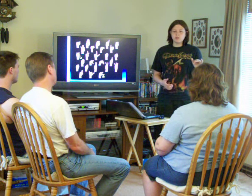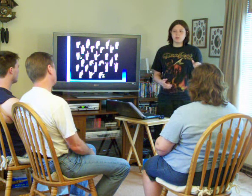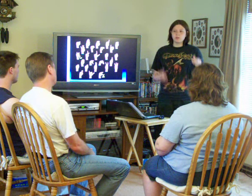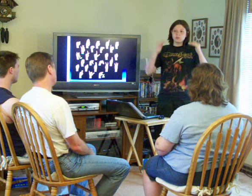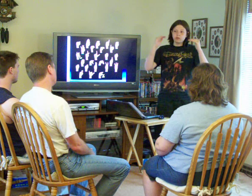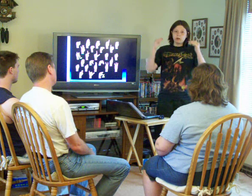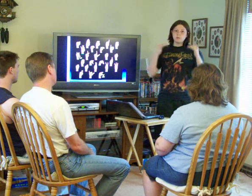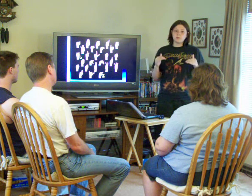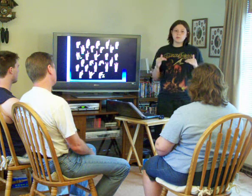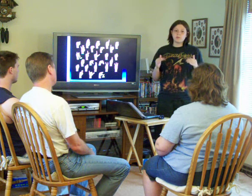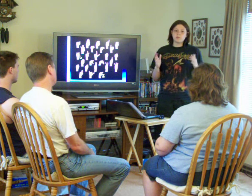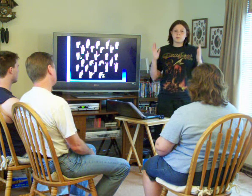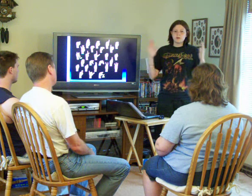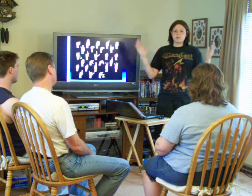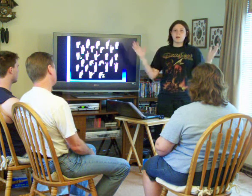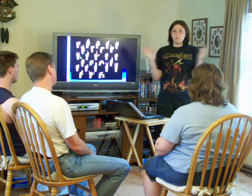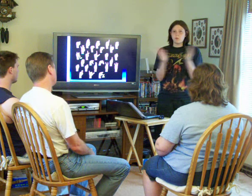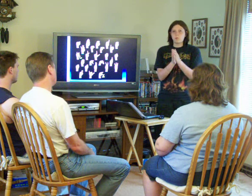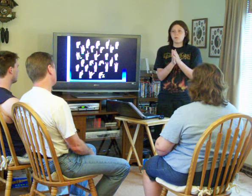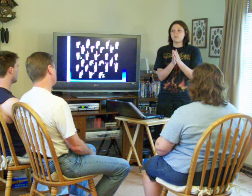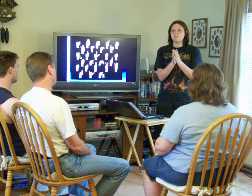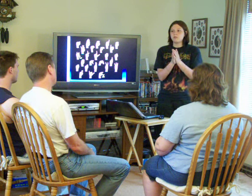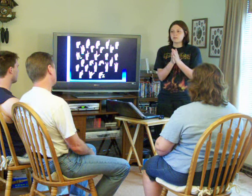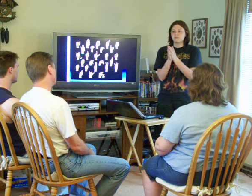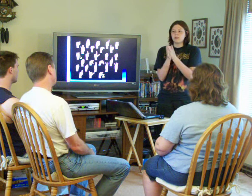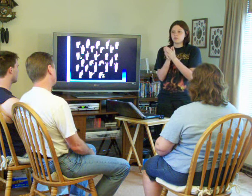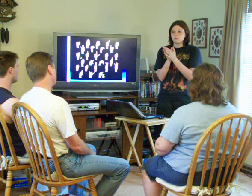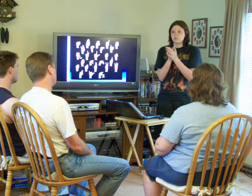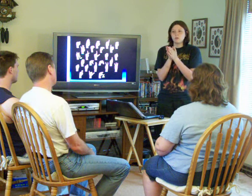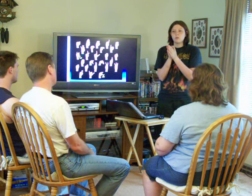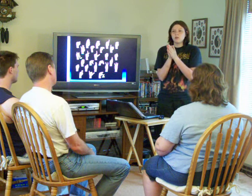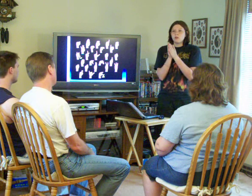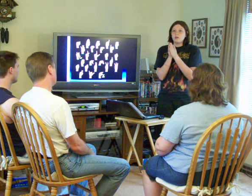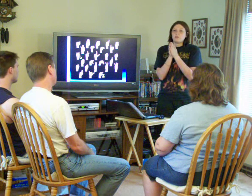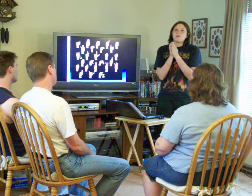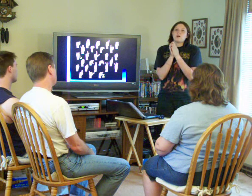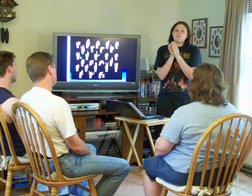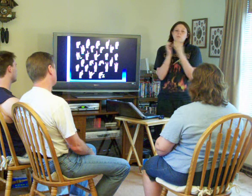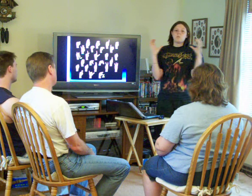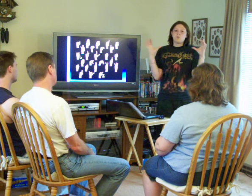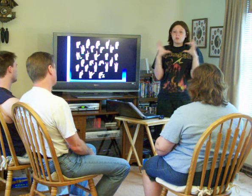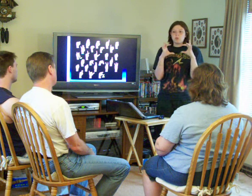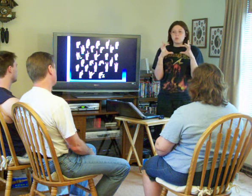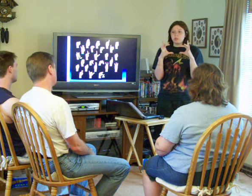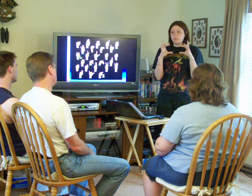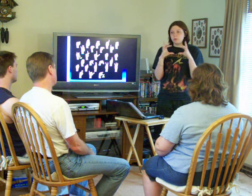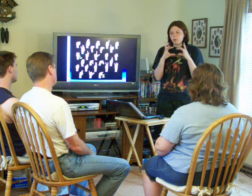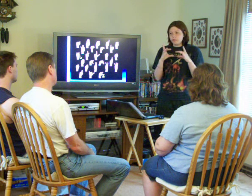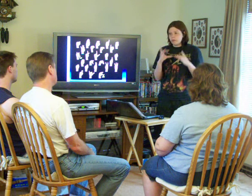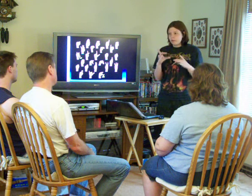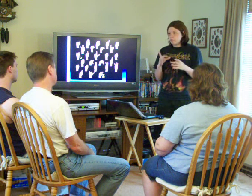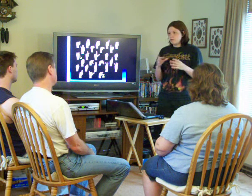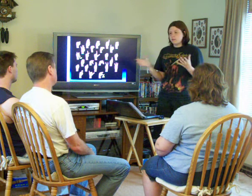shows that you're not only doing 2 things, but it's not one word mixed together, so you're not one huge name into one thing. So